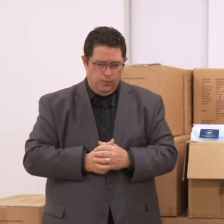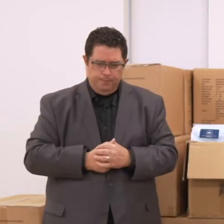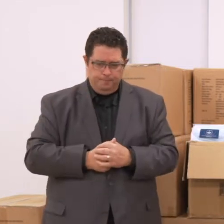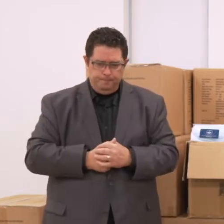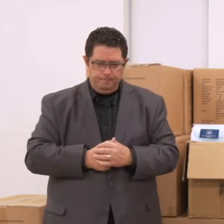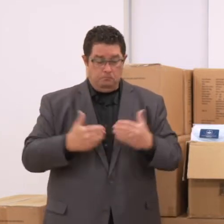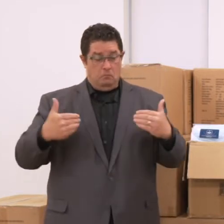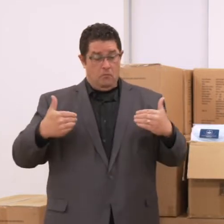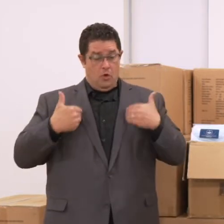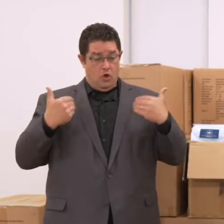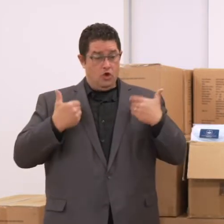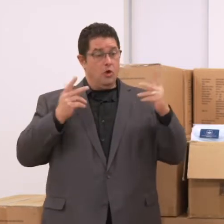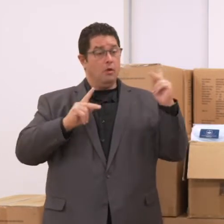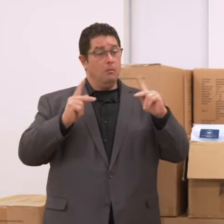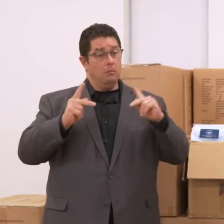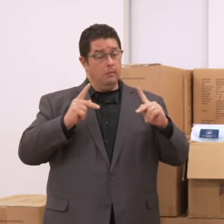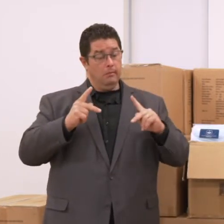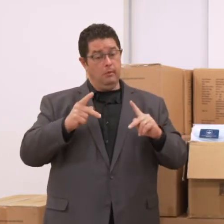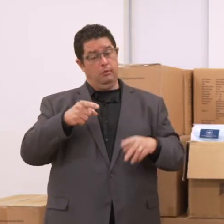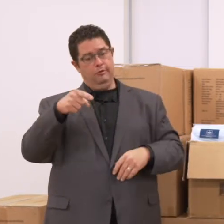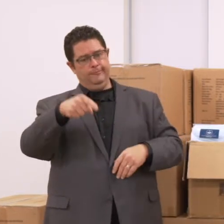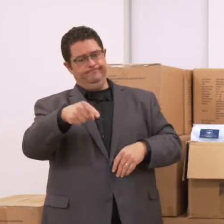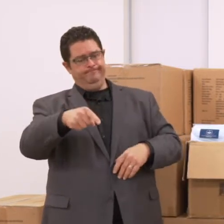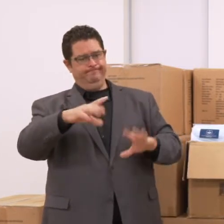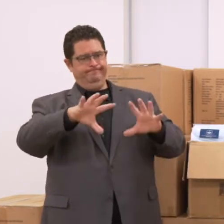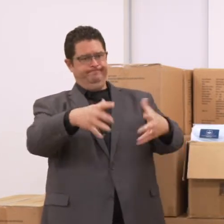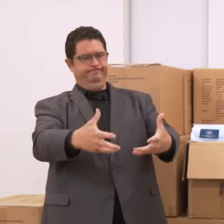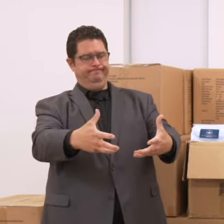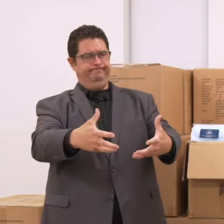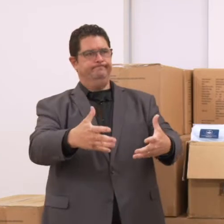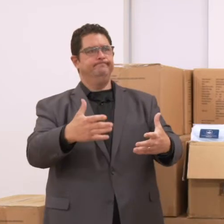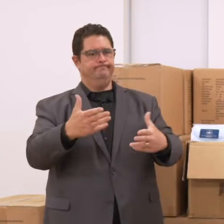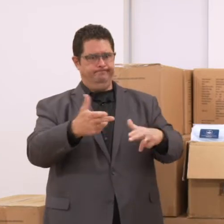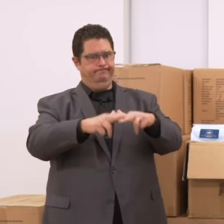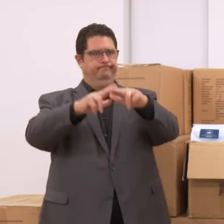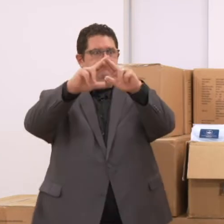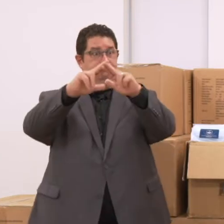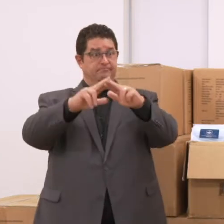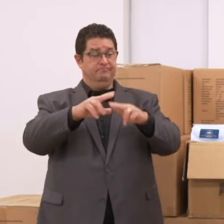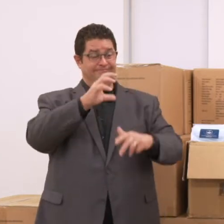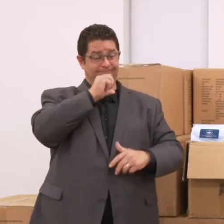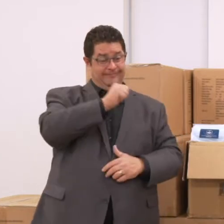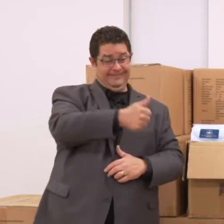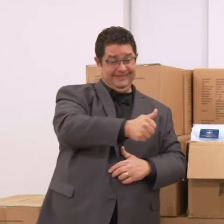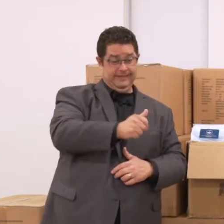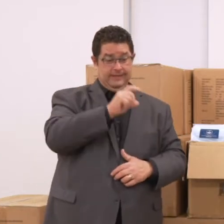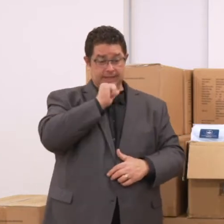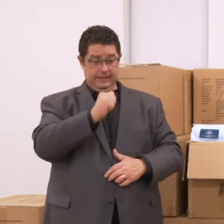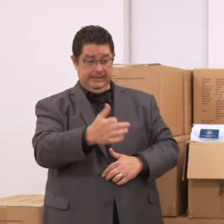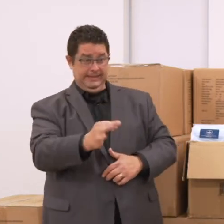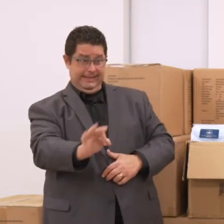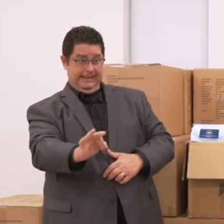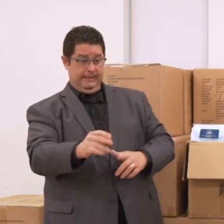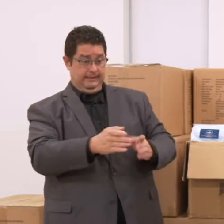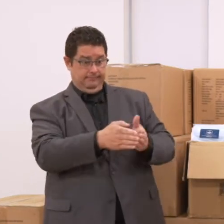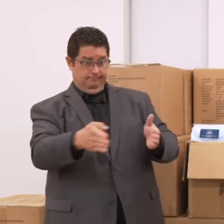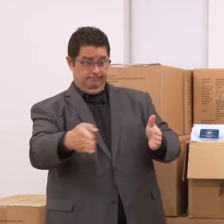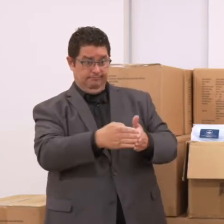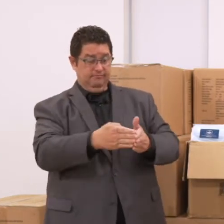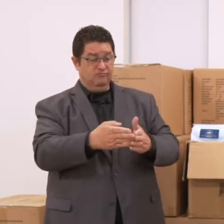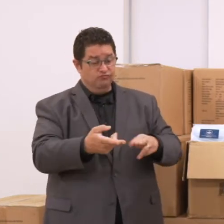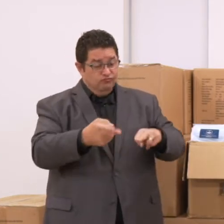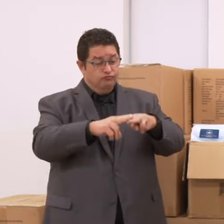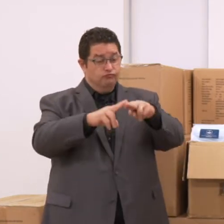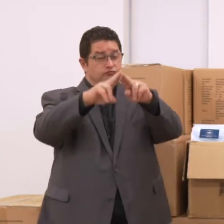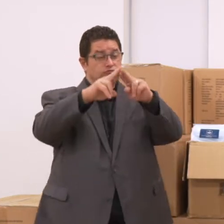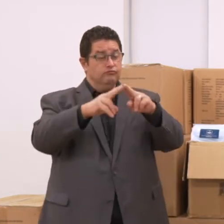Young people continue to see an increase in new cases. In the 10 to 19-year-old age group, the rate is increasing more